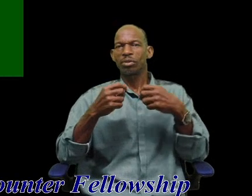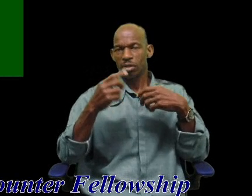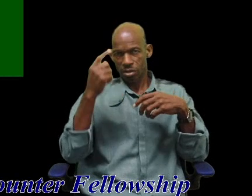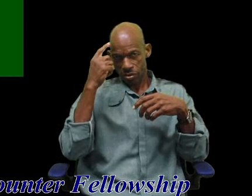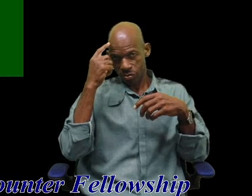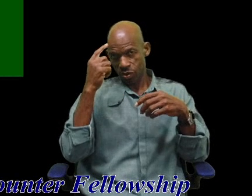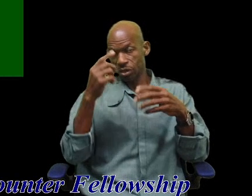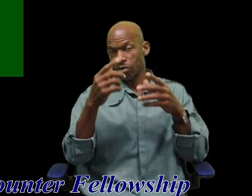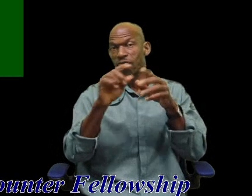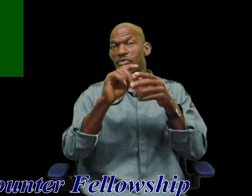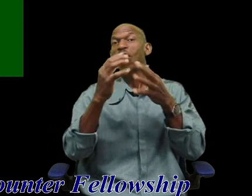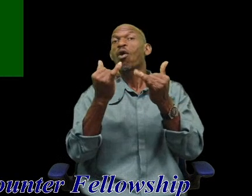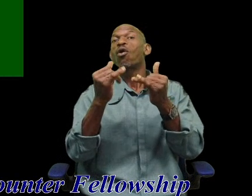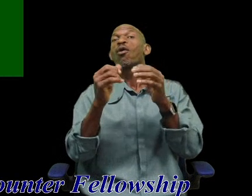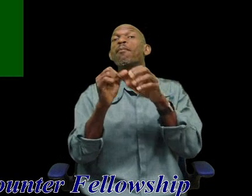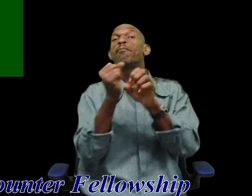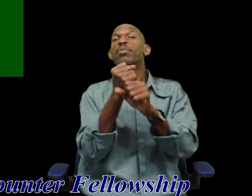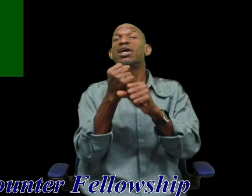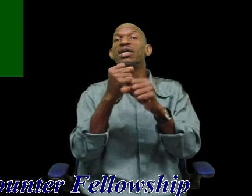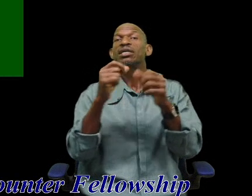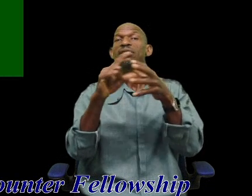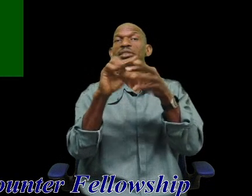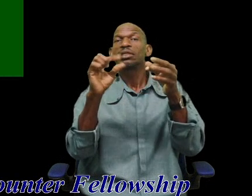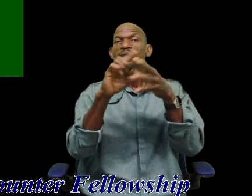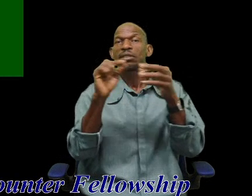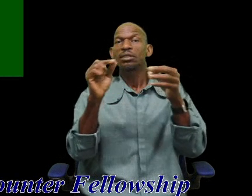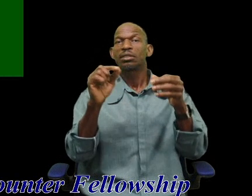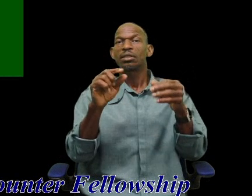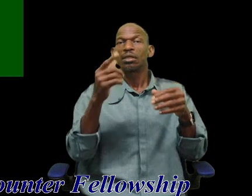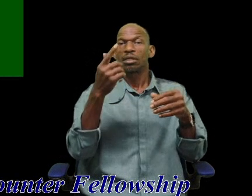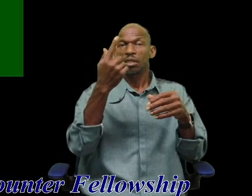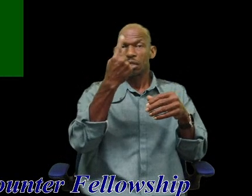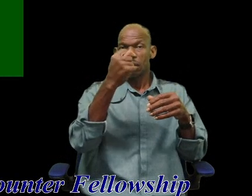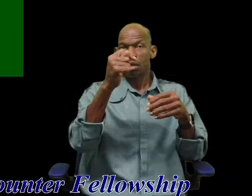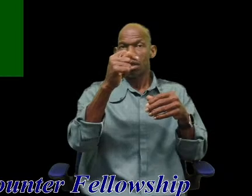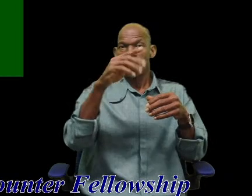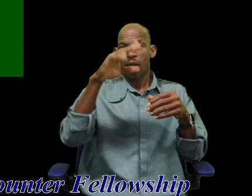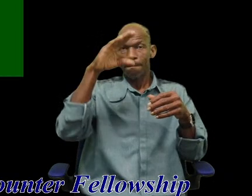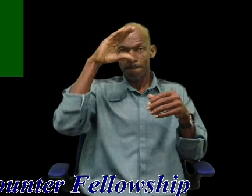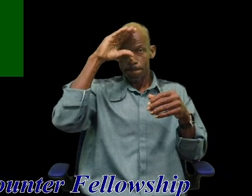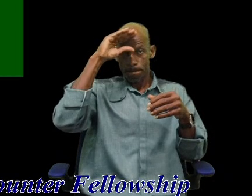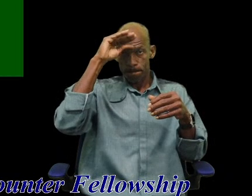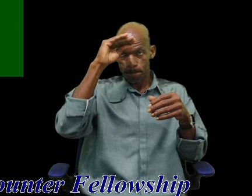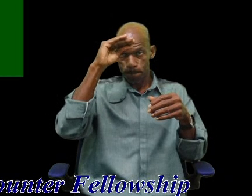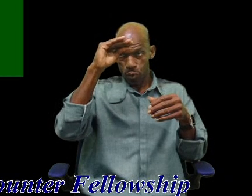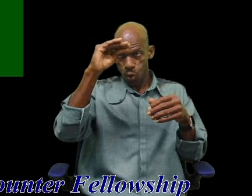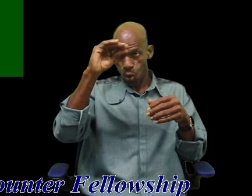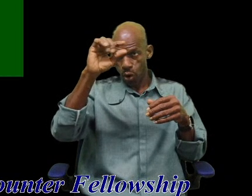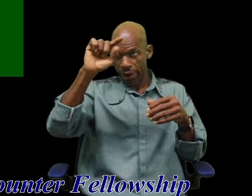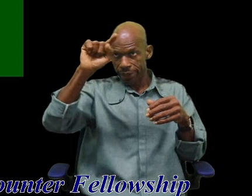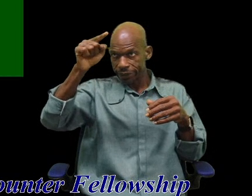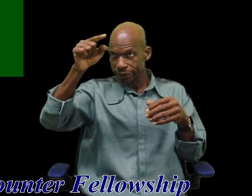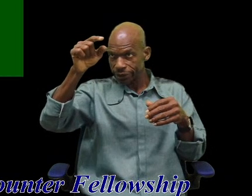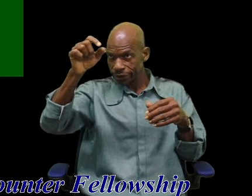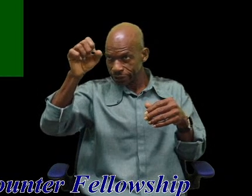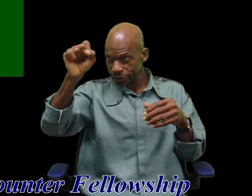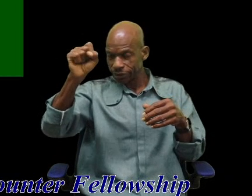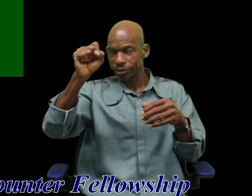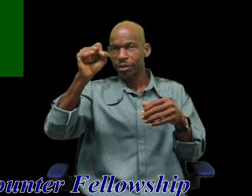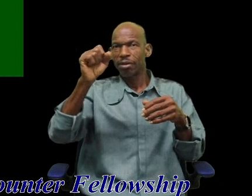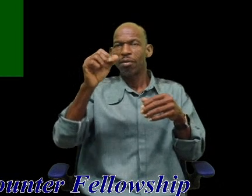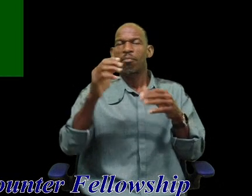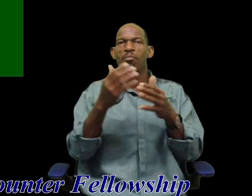boy's book. This is not a sentence. This is just a beginning of a sentence. We haven't finished. The boy's